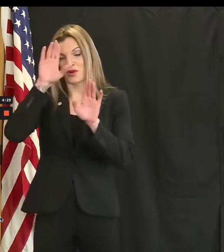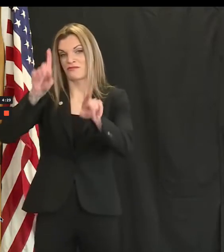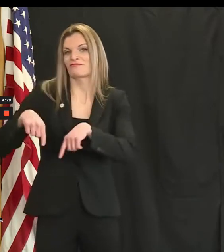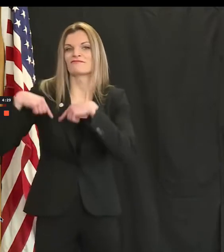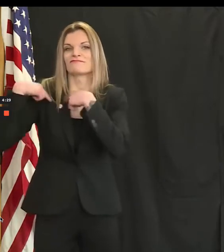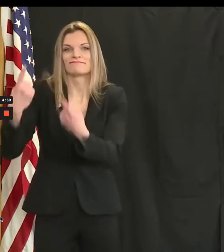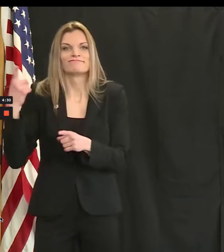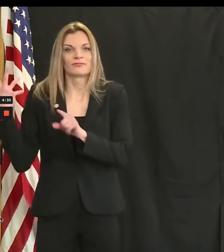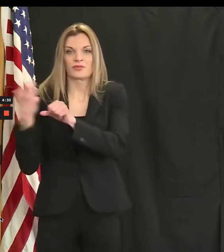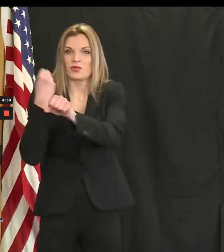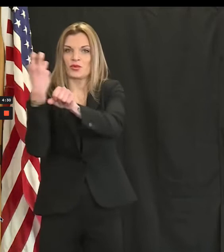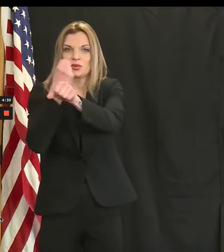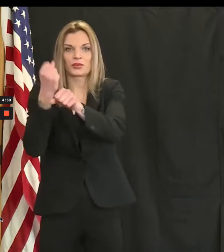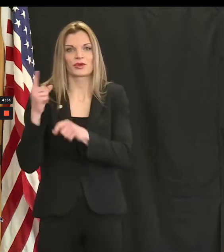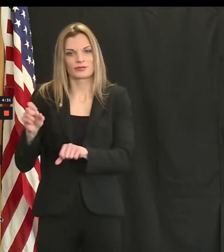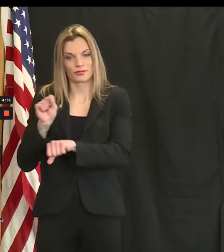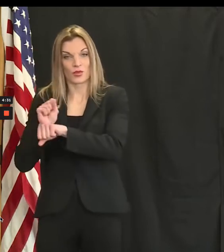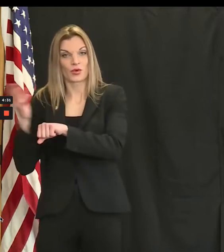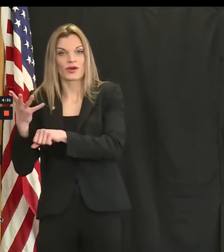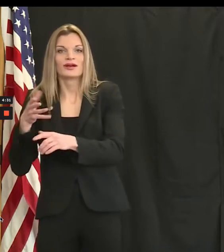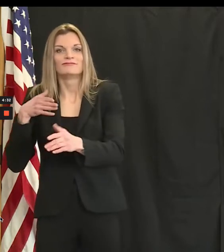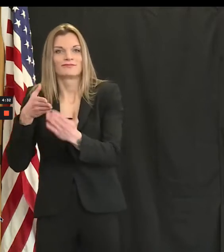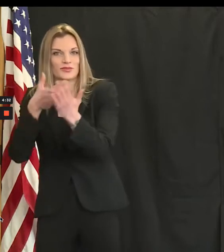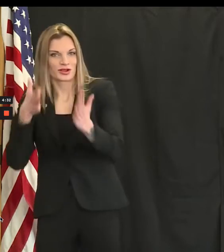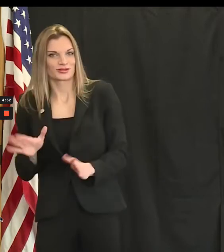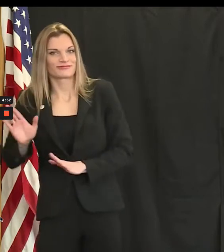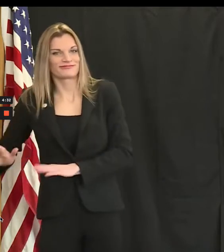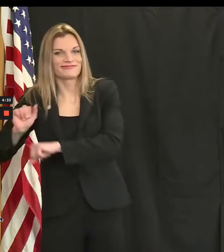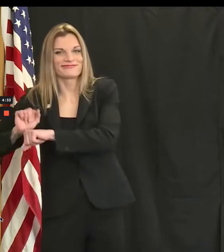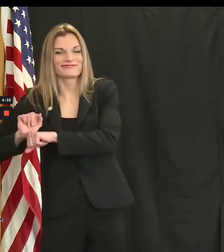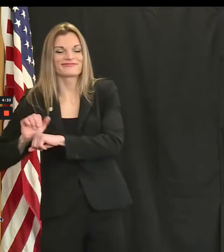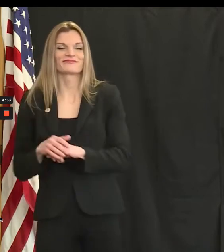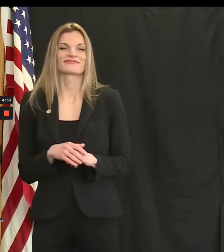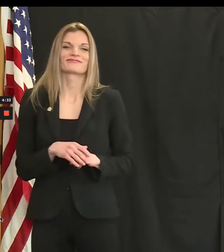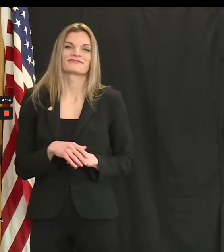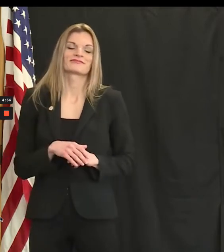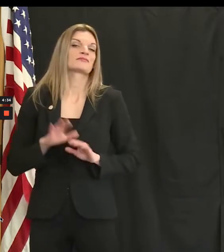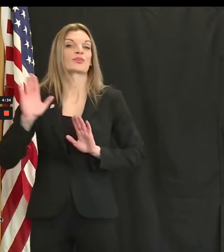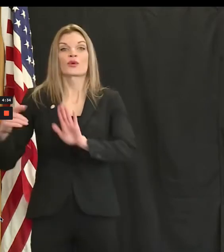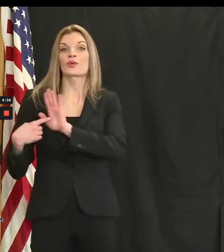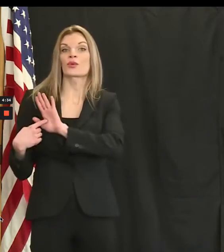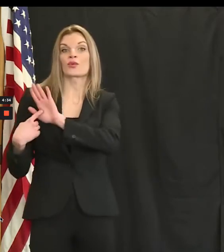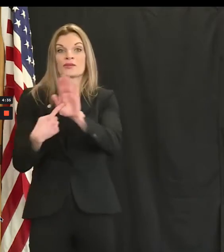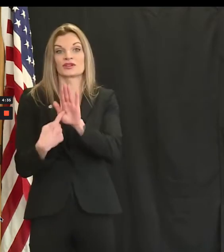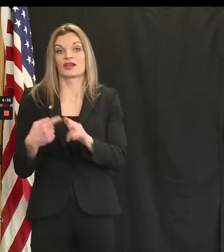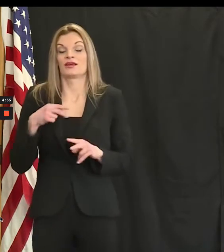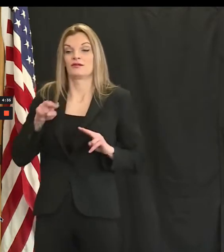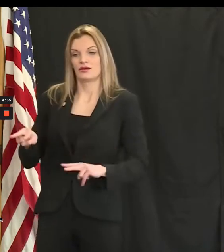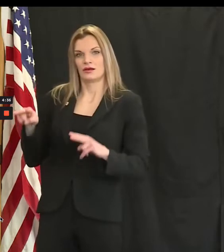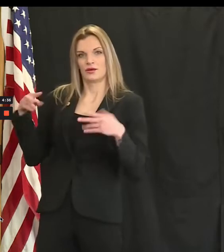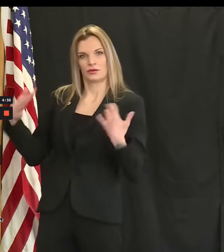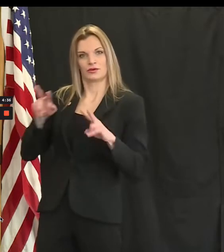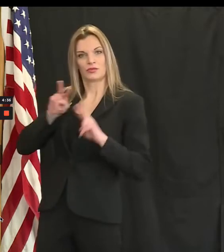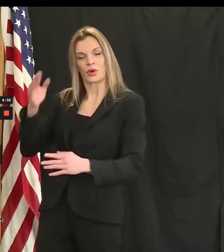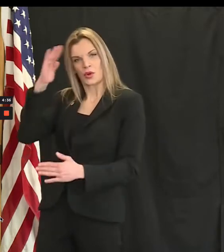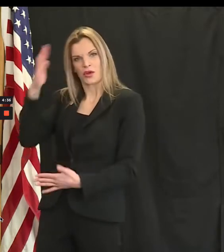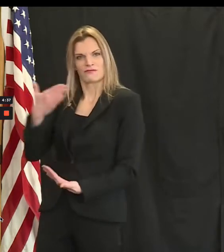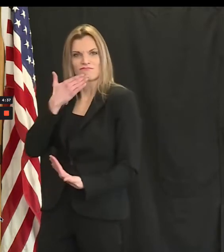career prosecutors, and in my opinion, their reputations are unmatched in this state.